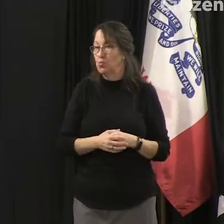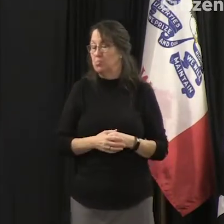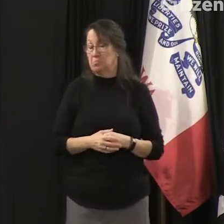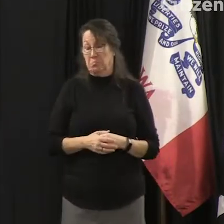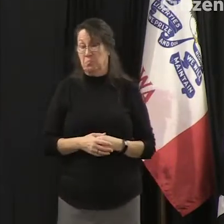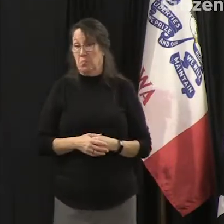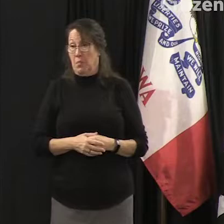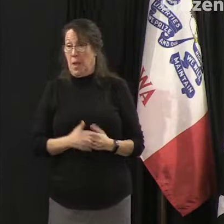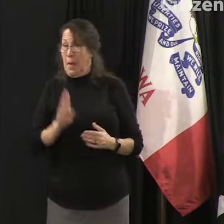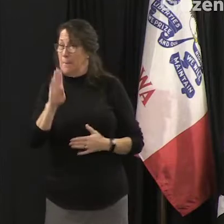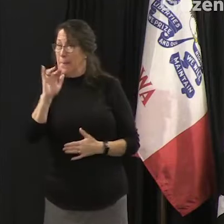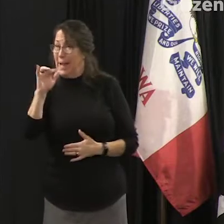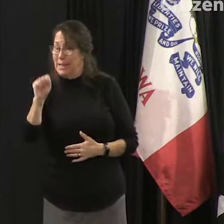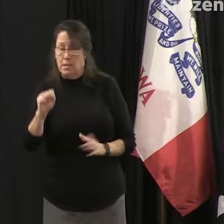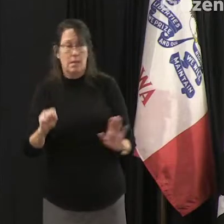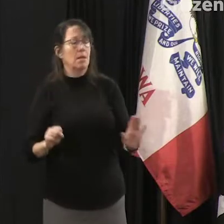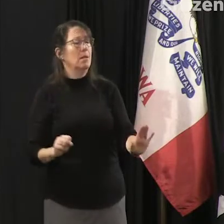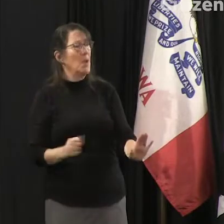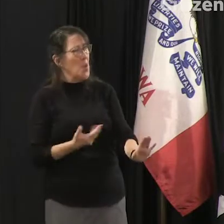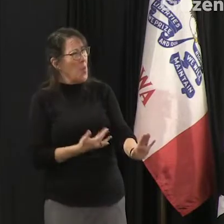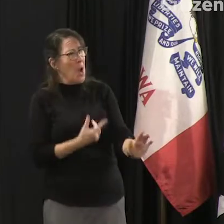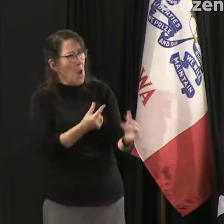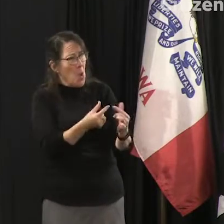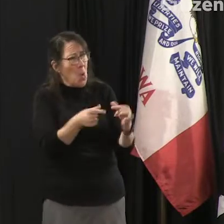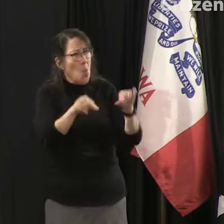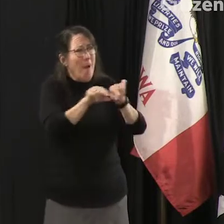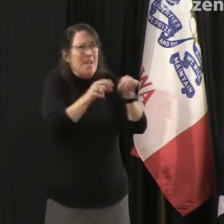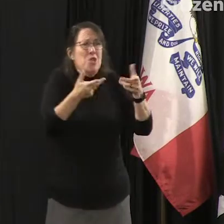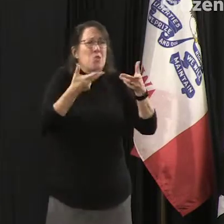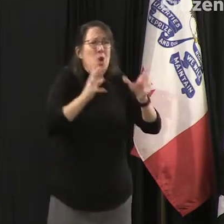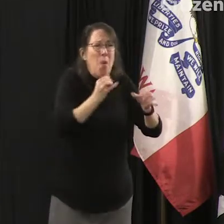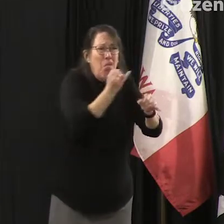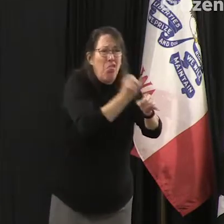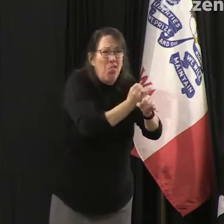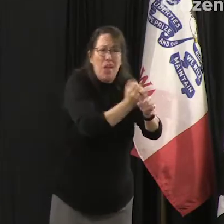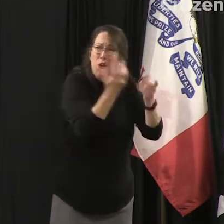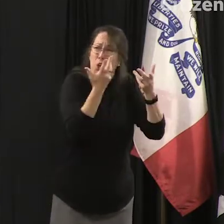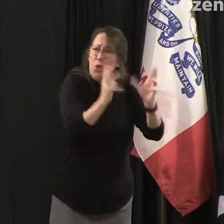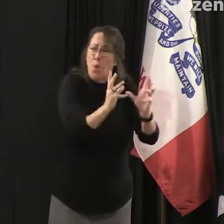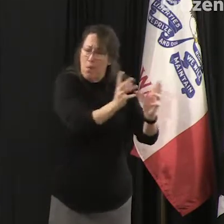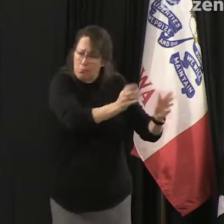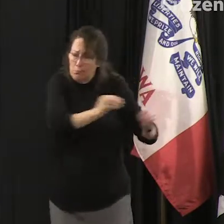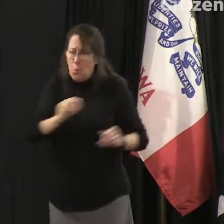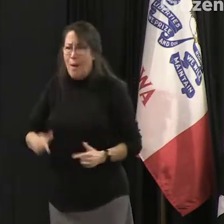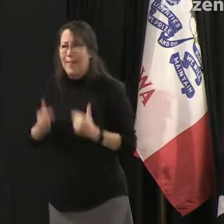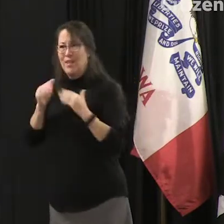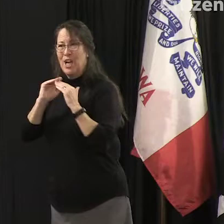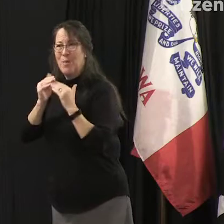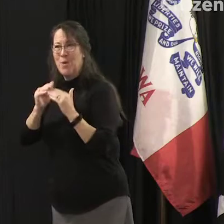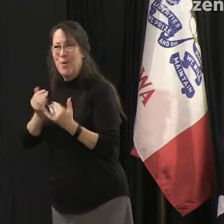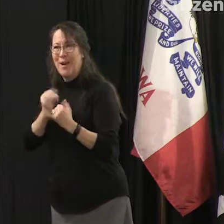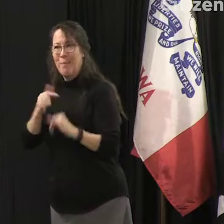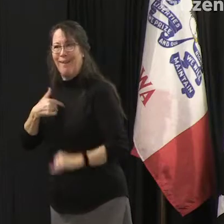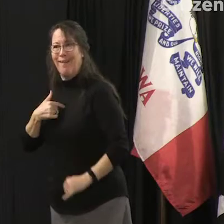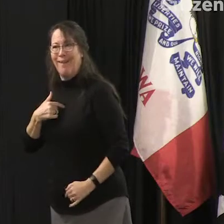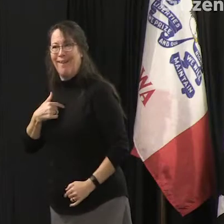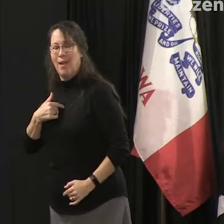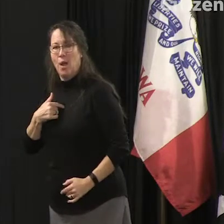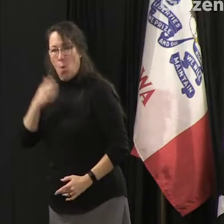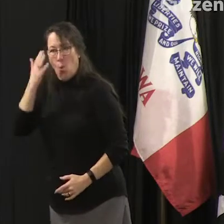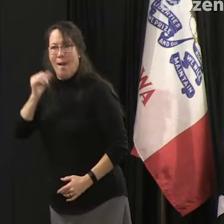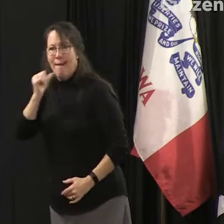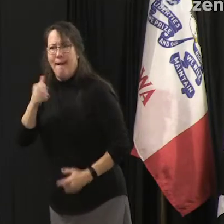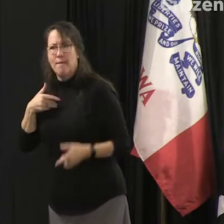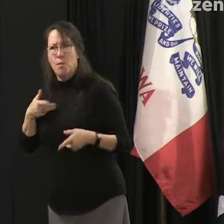Medicaid bias. Why shouldn't it be that if you qualify and you don't want to live in an institution and you want to live in the community, why shouldn't you